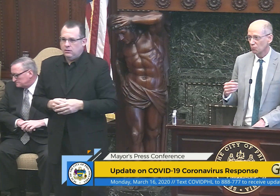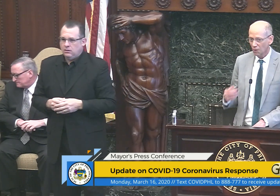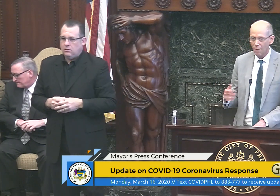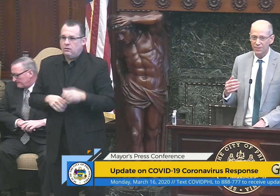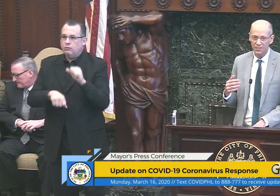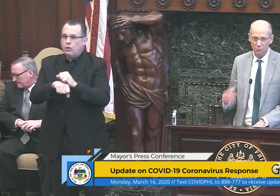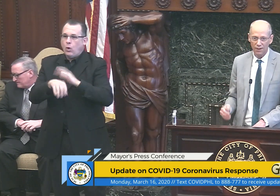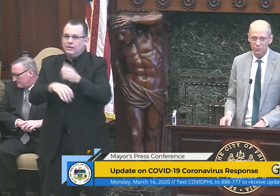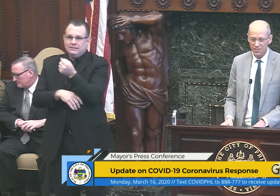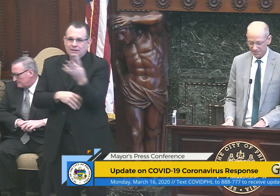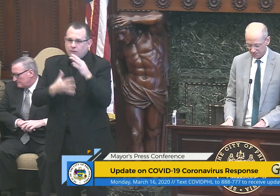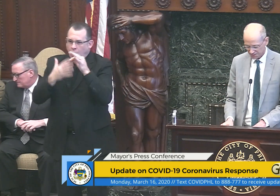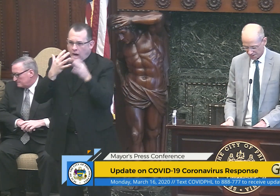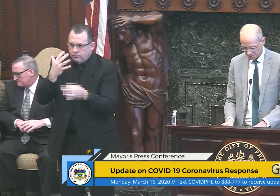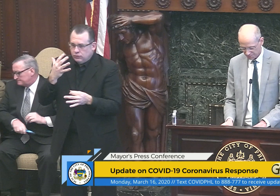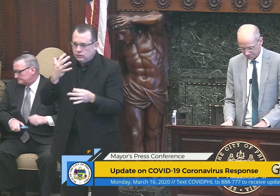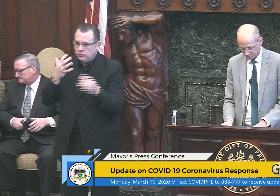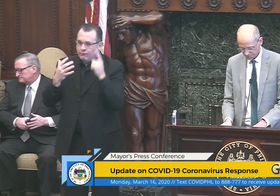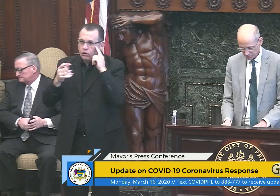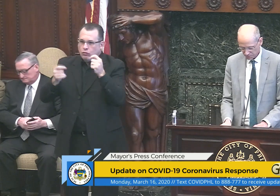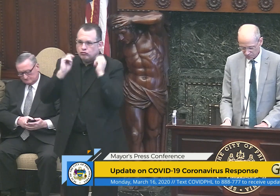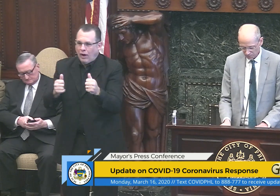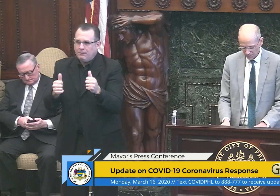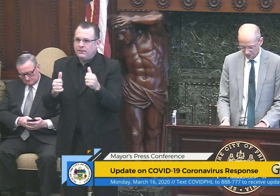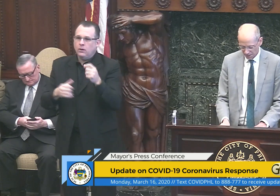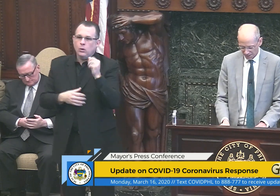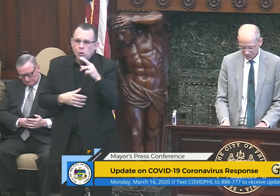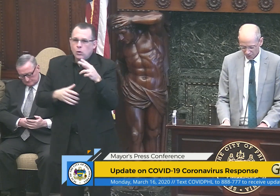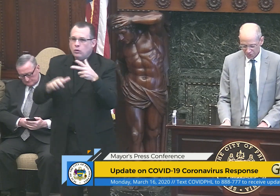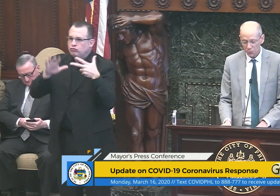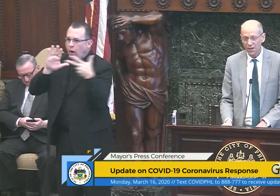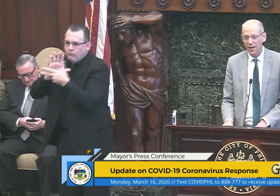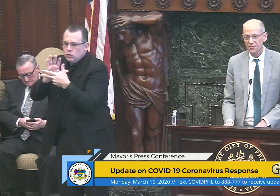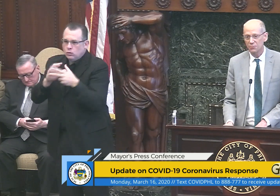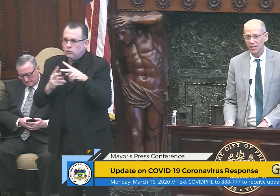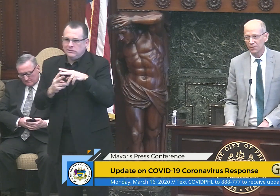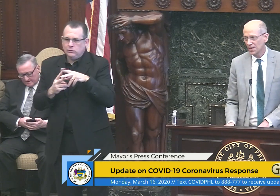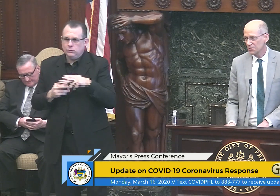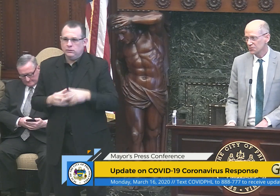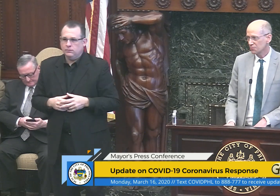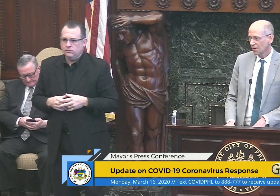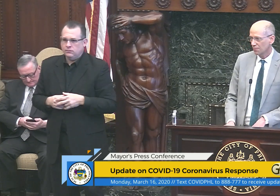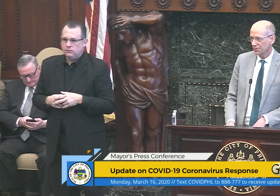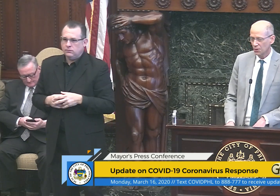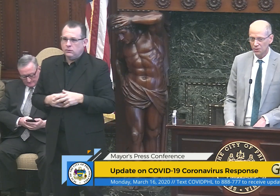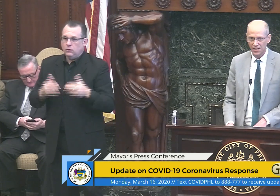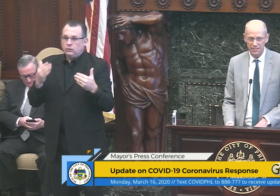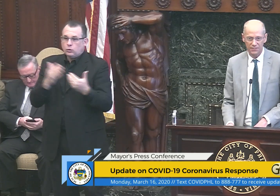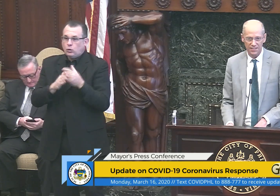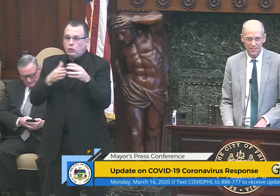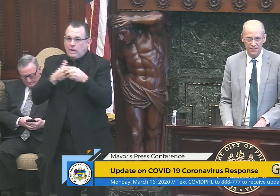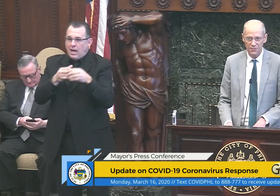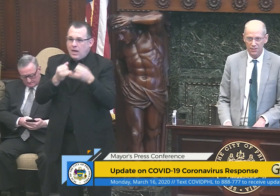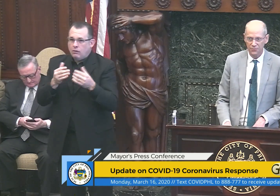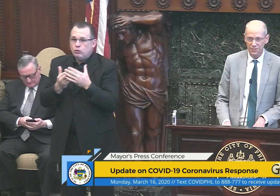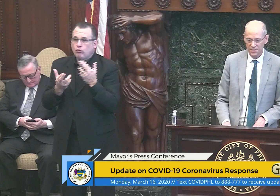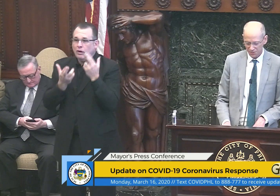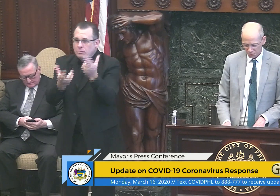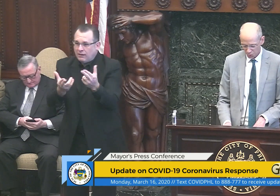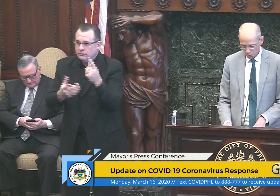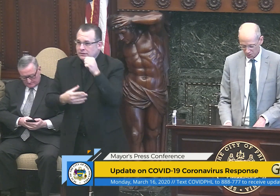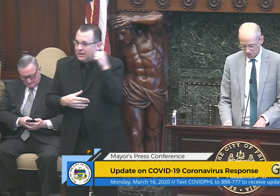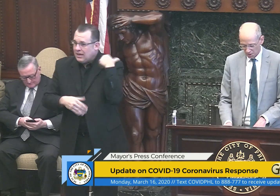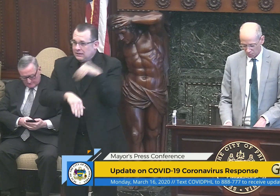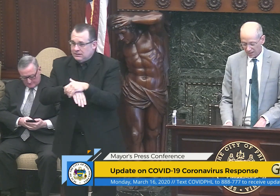similar rapid and drive-through testing sites. And as far as new guidance and recommendations, you probably heard that as of last night, the Centers for